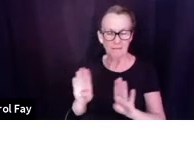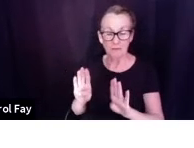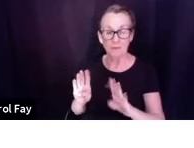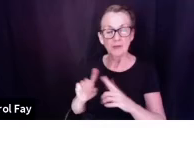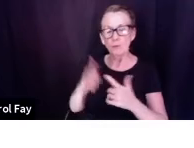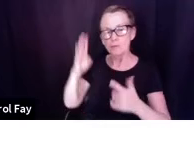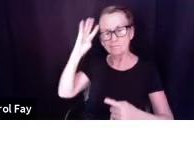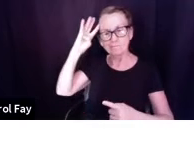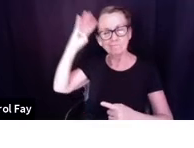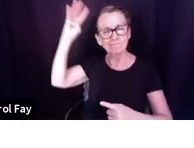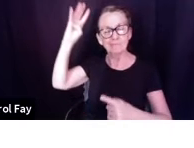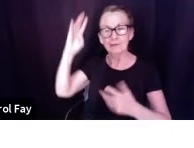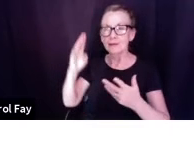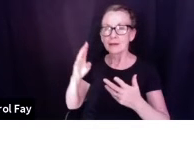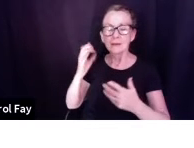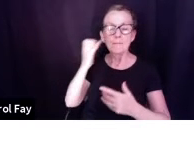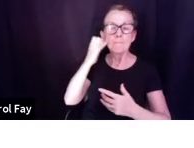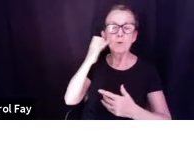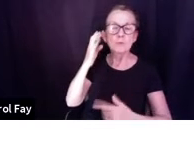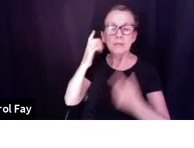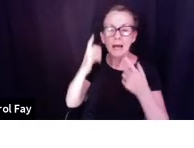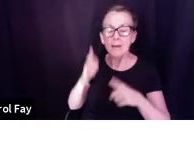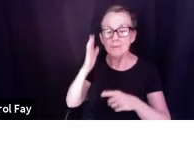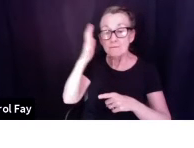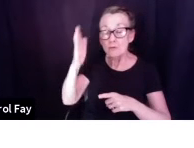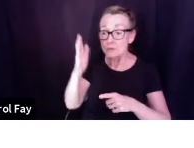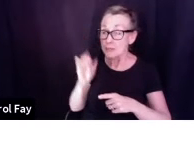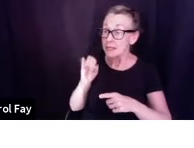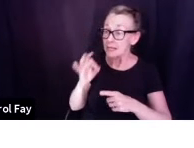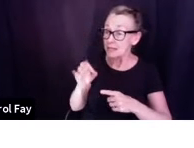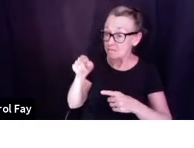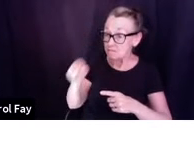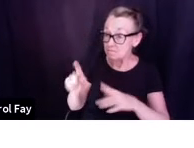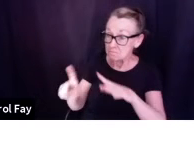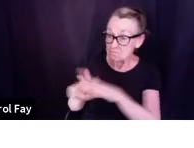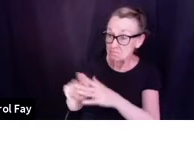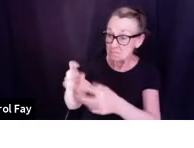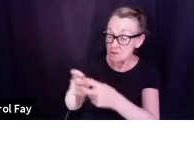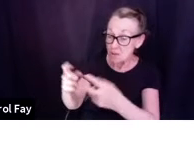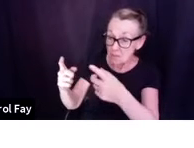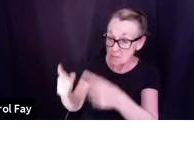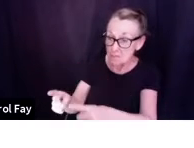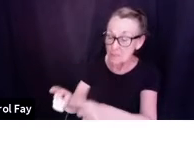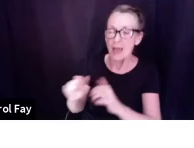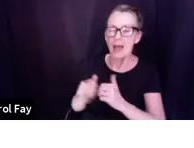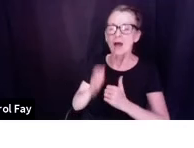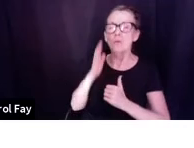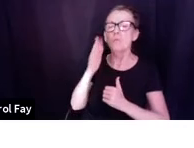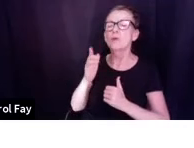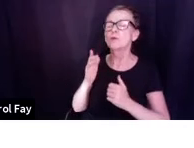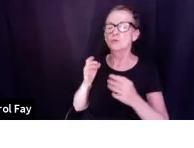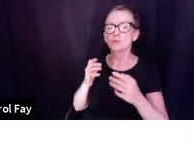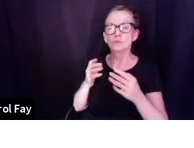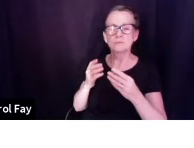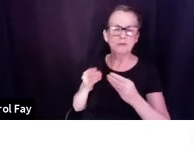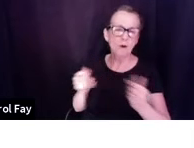you something in the future, like how would you solve this problem? And they might talk about it at the industry, if it was in construction,